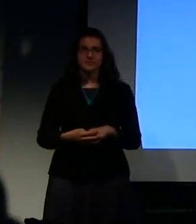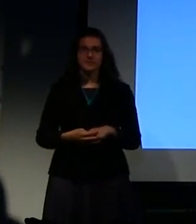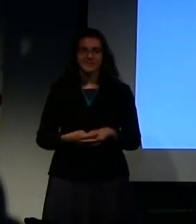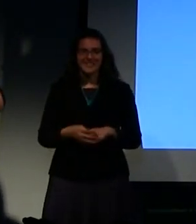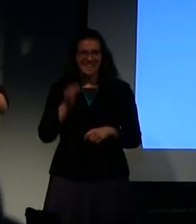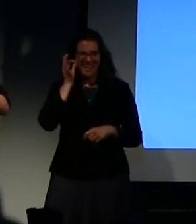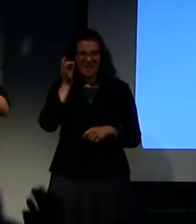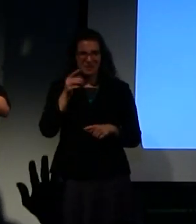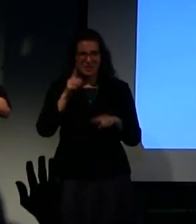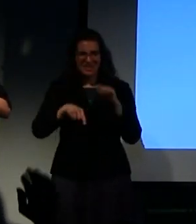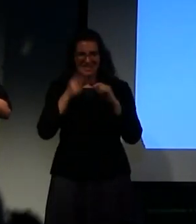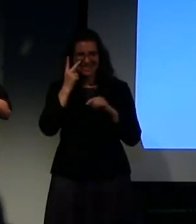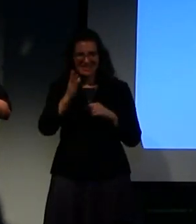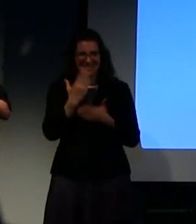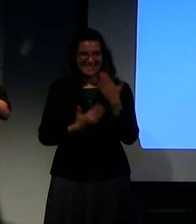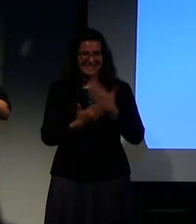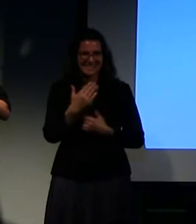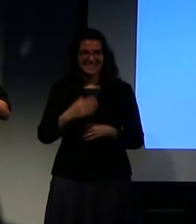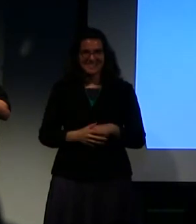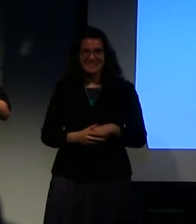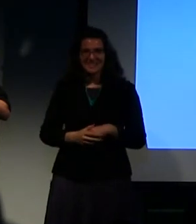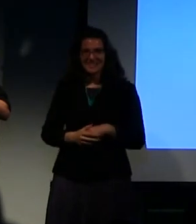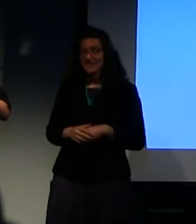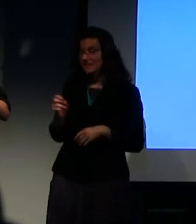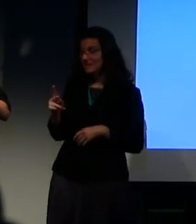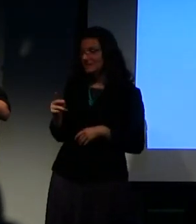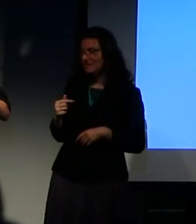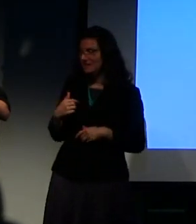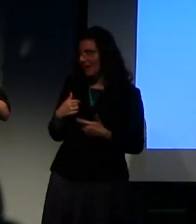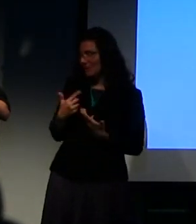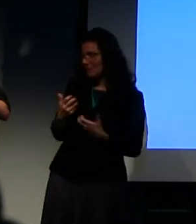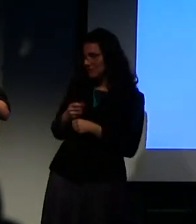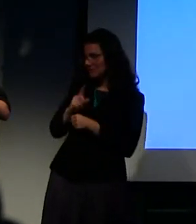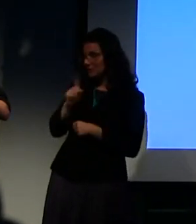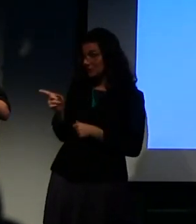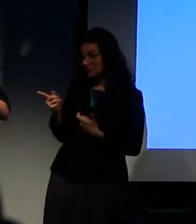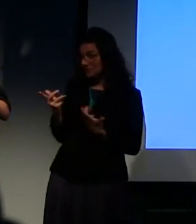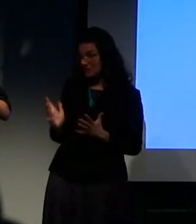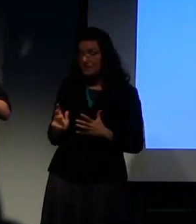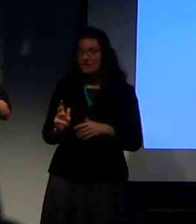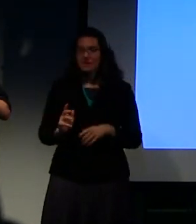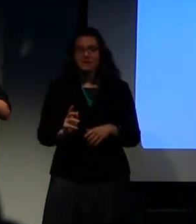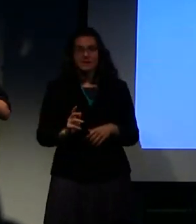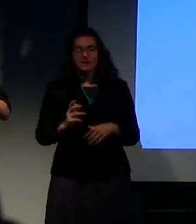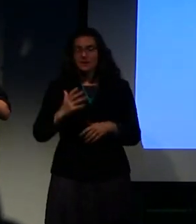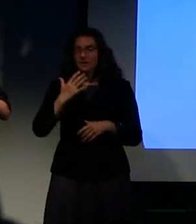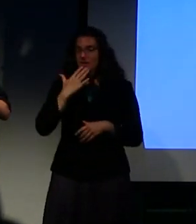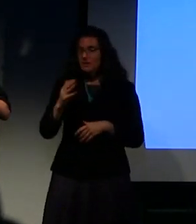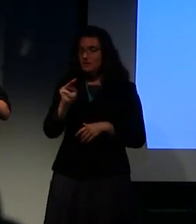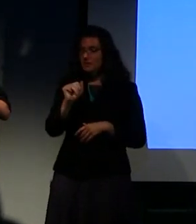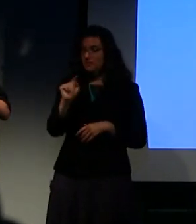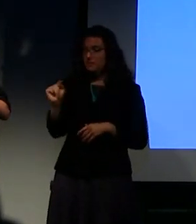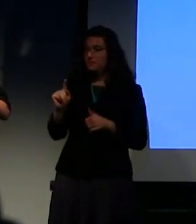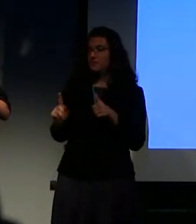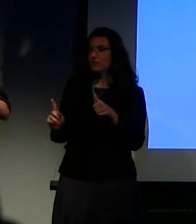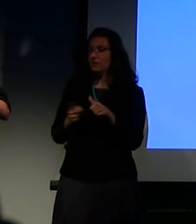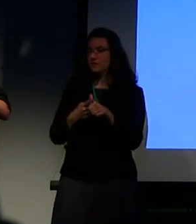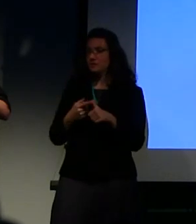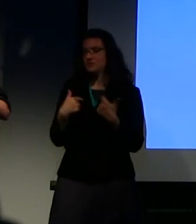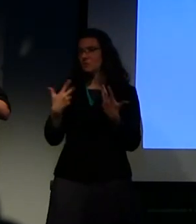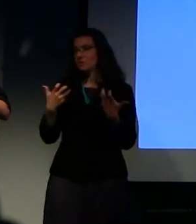Almost couldn't see your hand. That's okay. I just wanted to make sure you were done. Thank you, Matt. First, I wanted to say